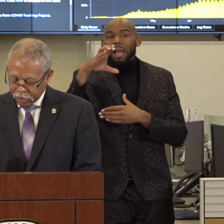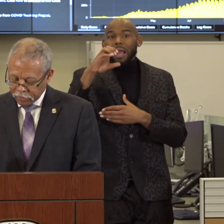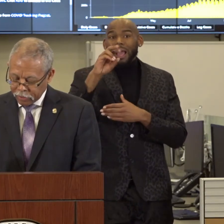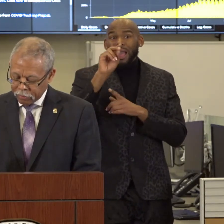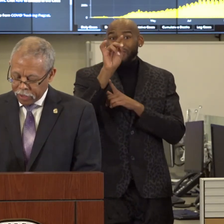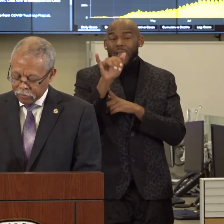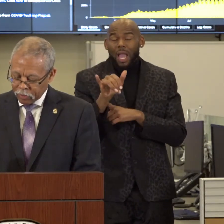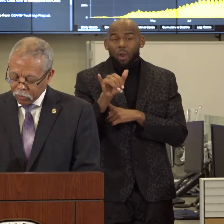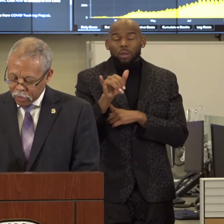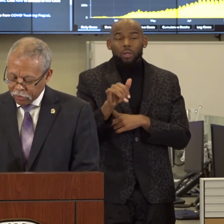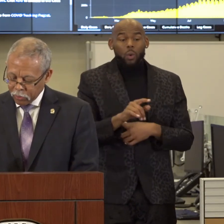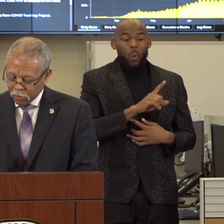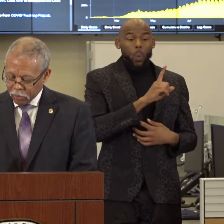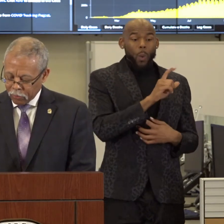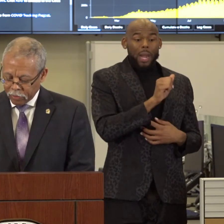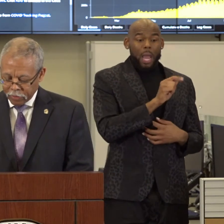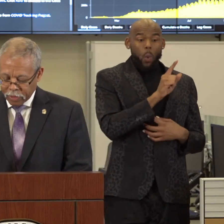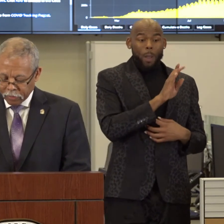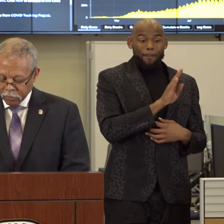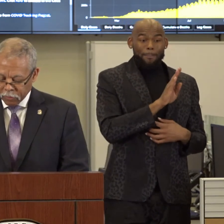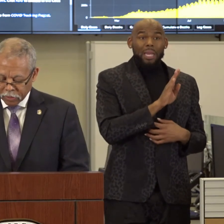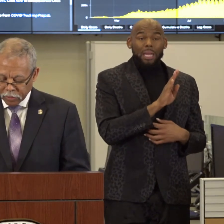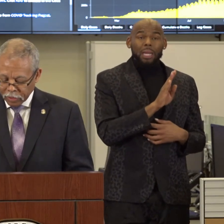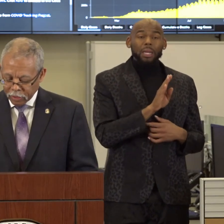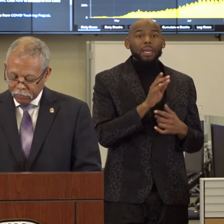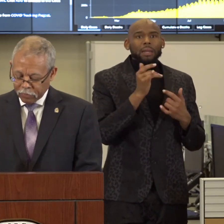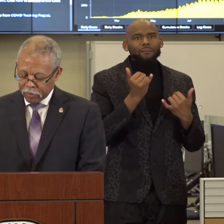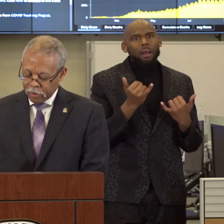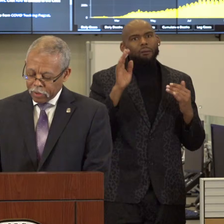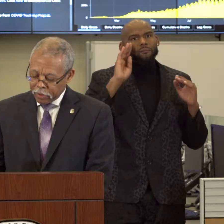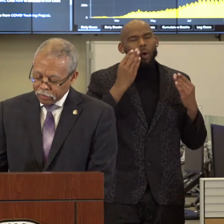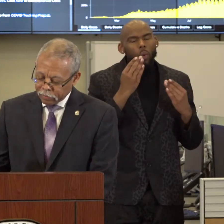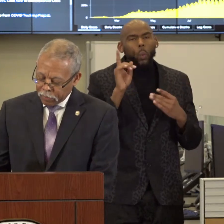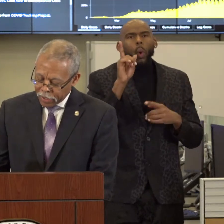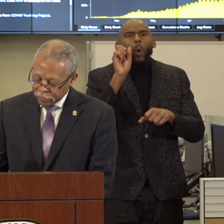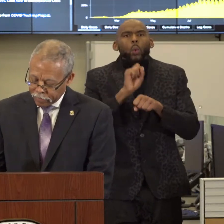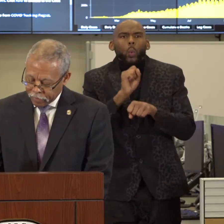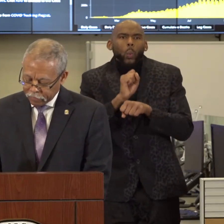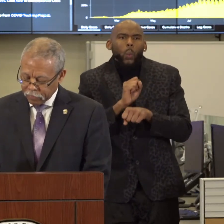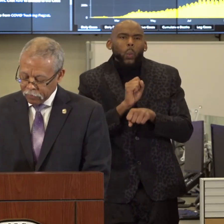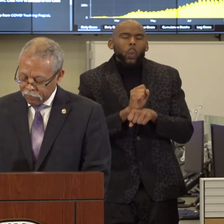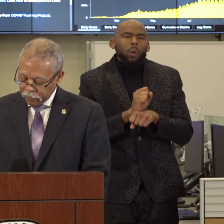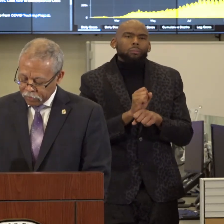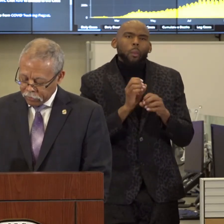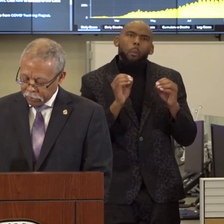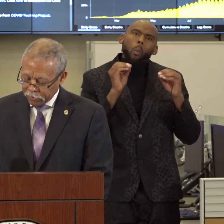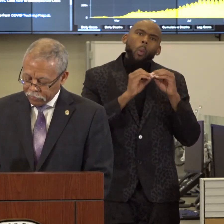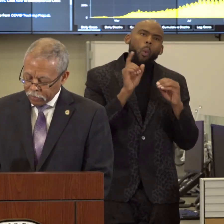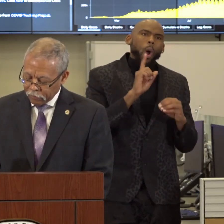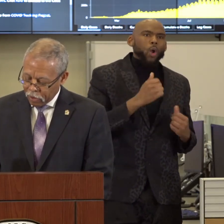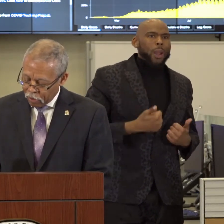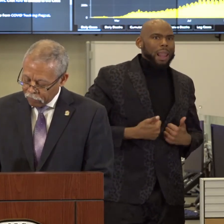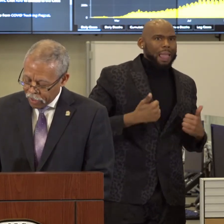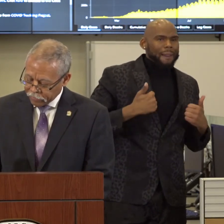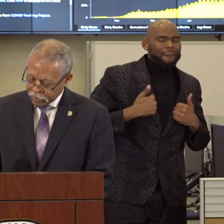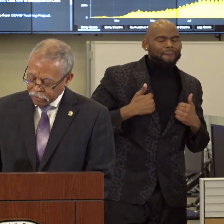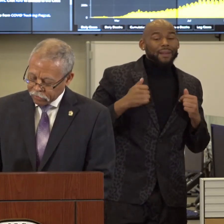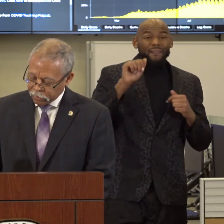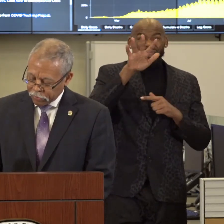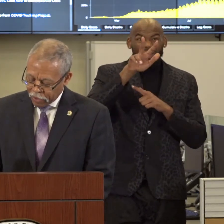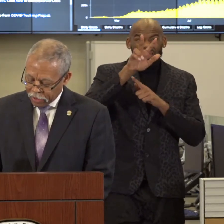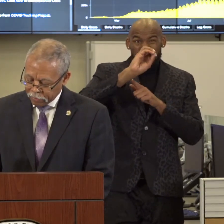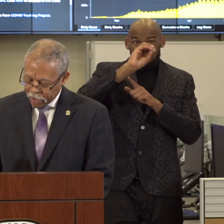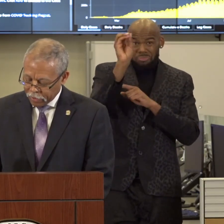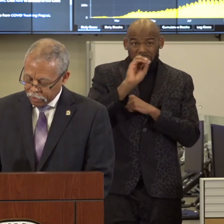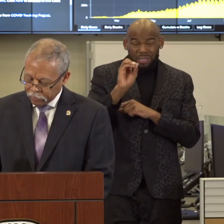is largely based on where you work rather than where you live. Despite this, 53% of all